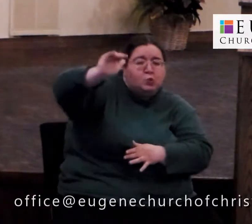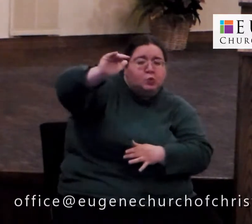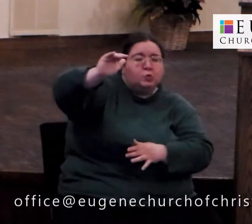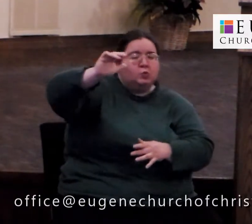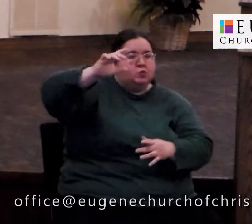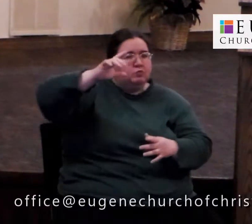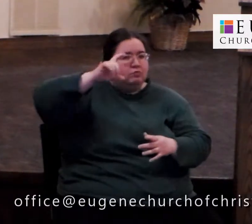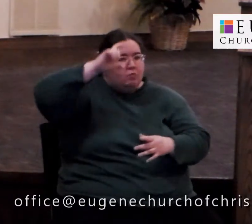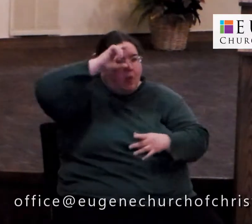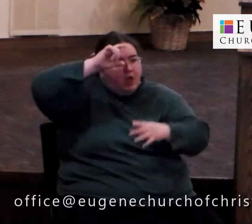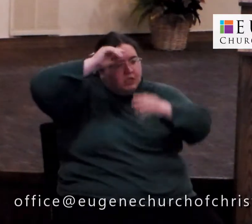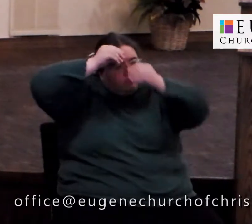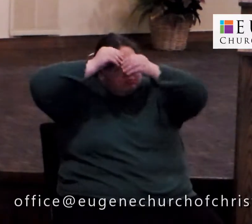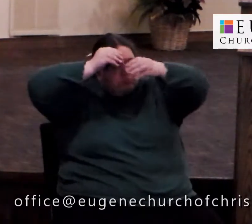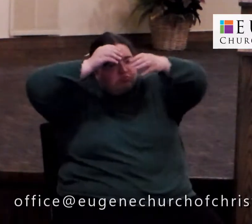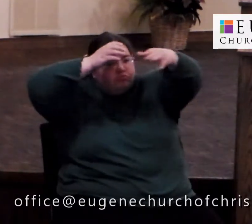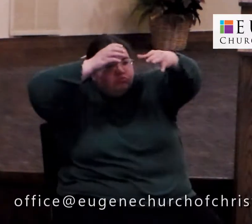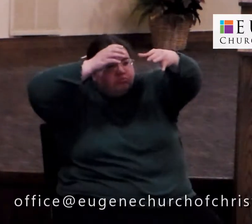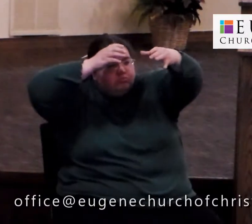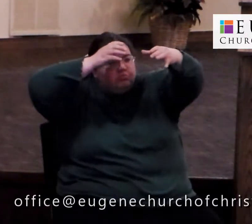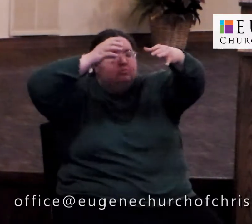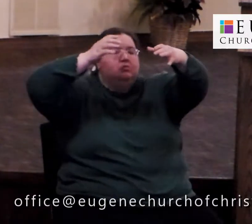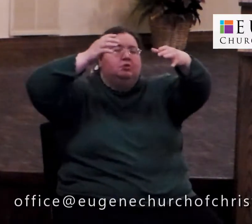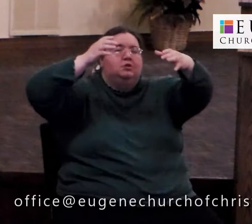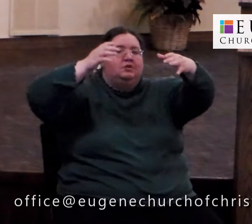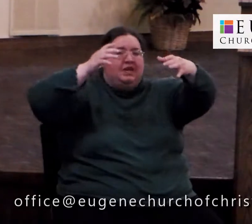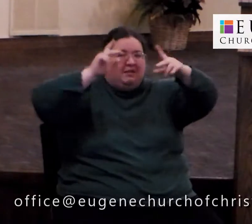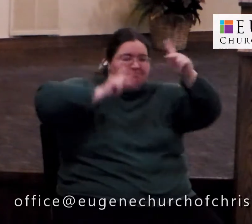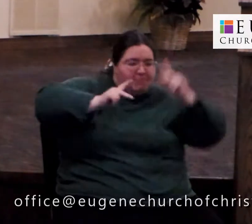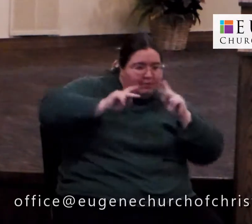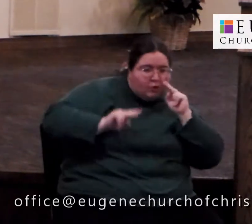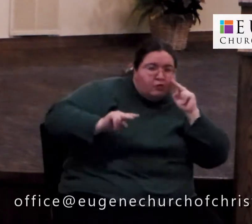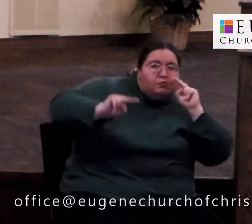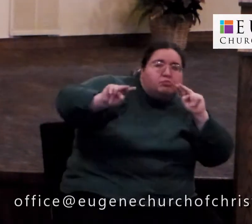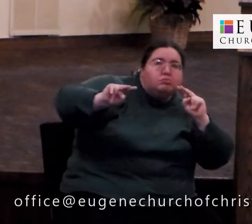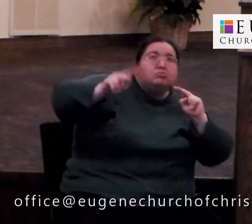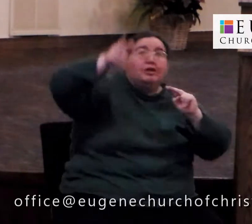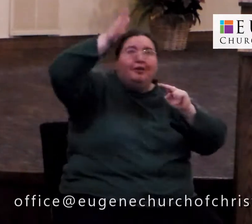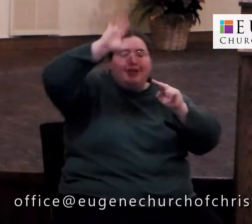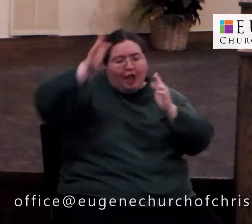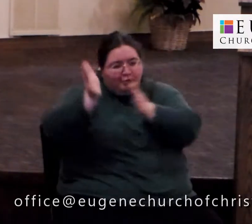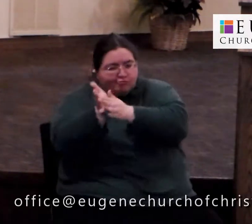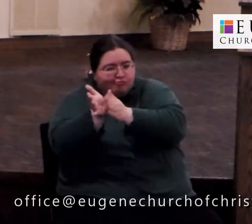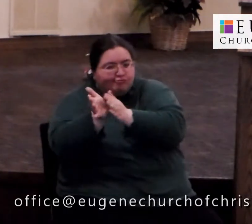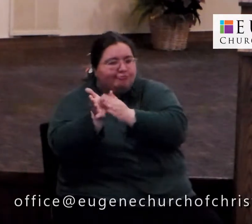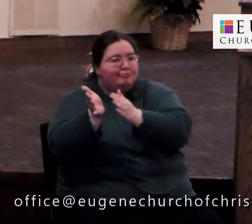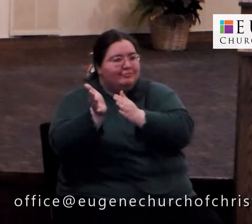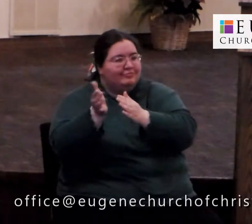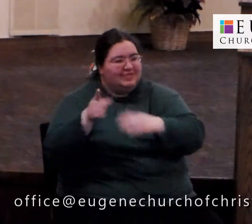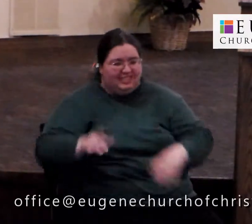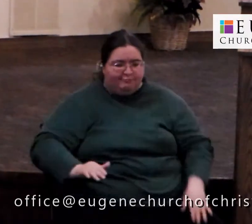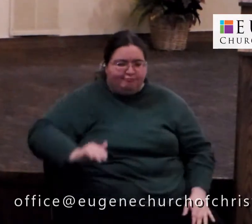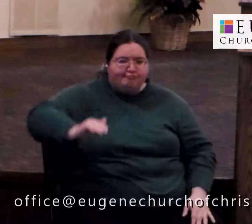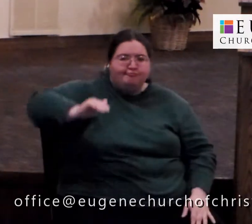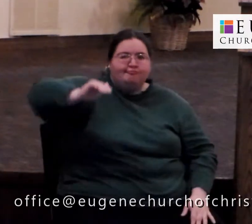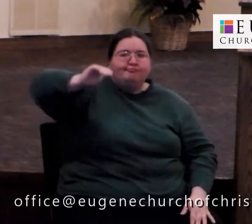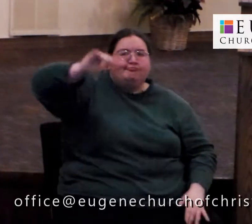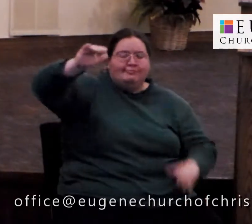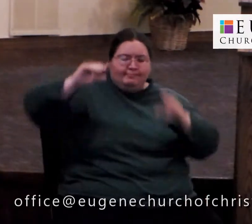and in stature and in favor with God and men. And he will continue mature, and he will teach, and he will heal, and he will live among people, and he will